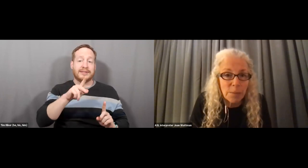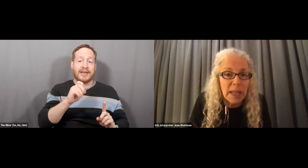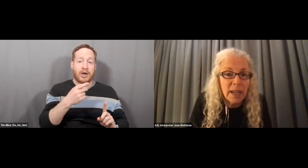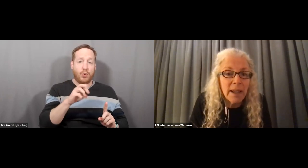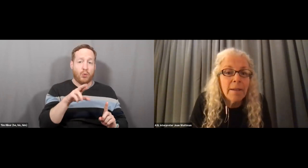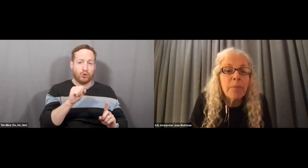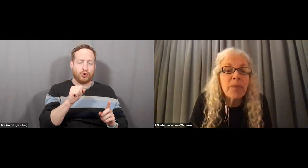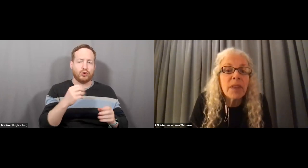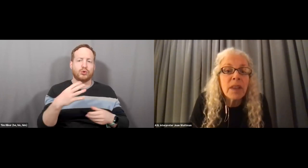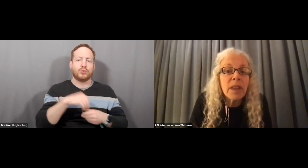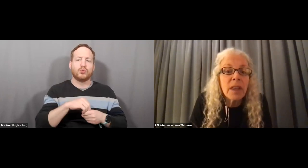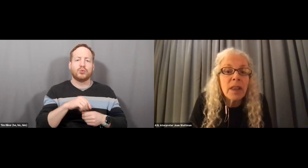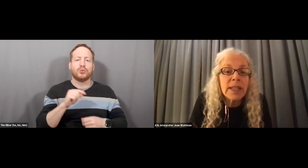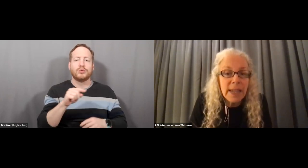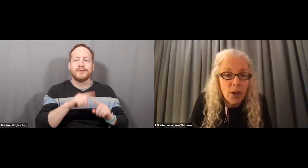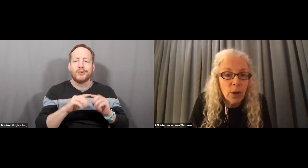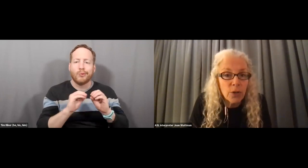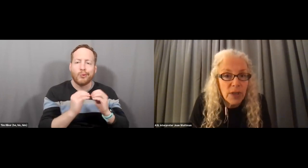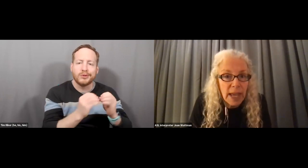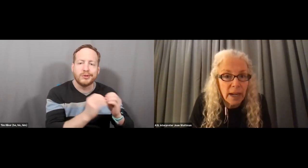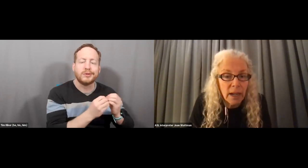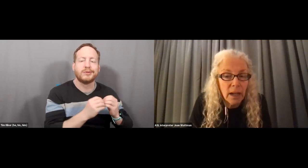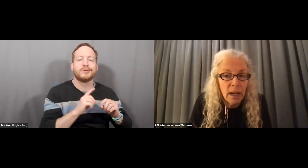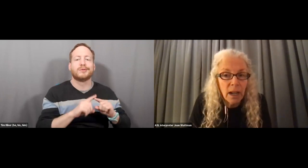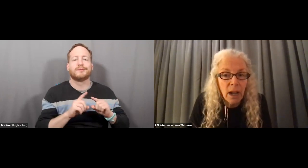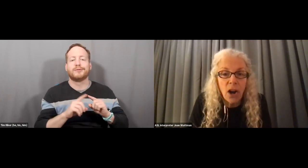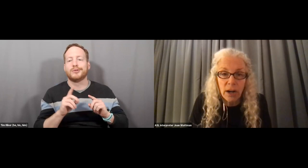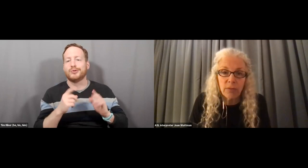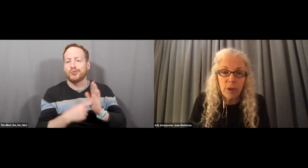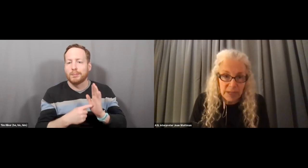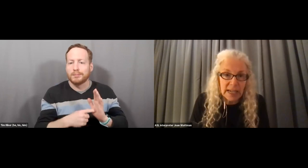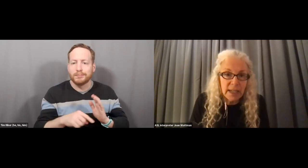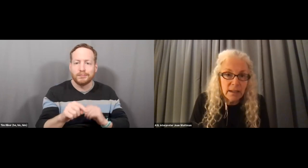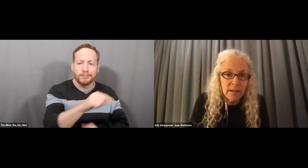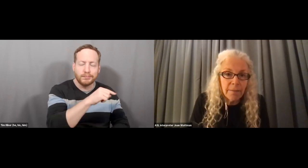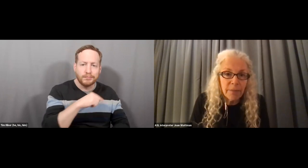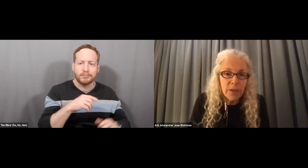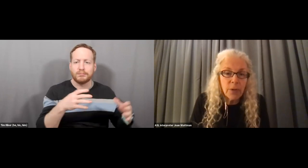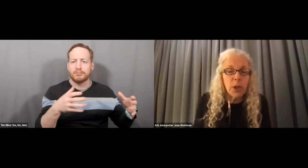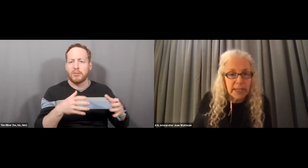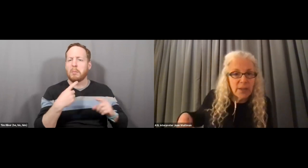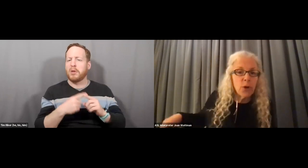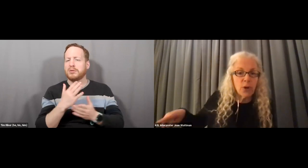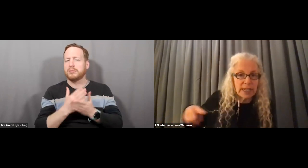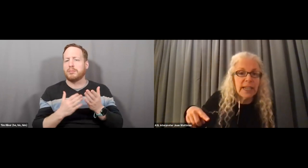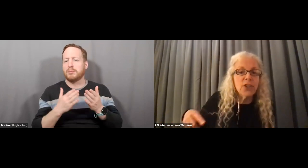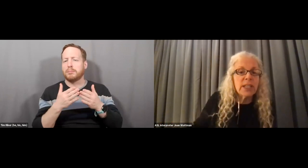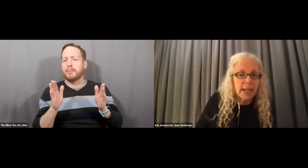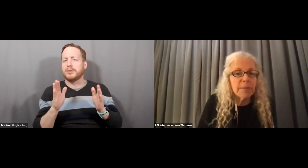but the stakeholders then are represented from all these different organizations. They come